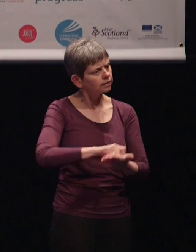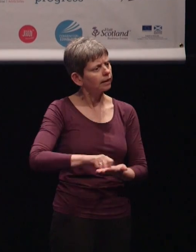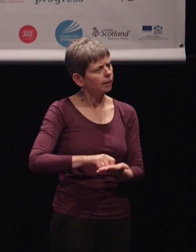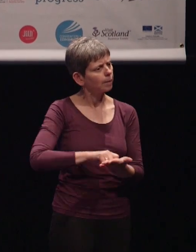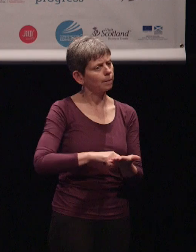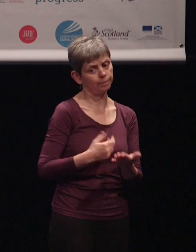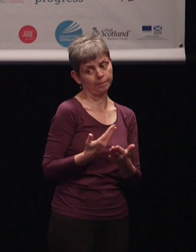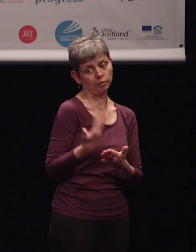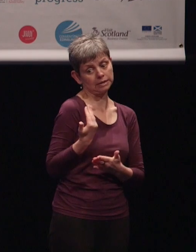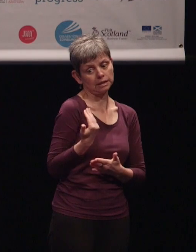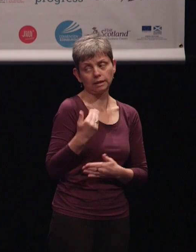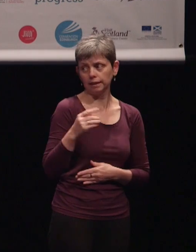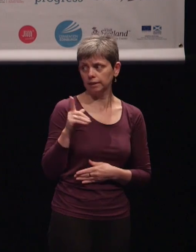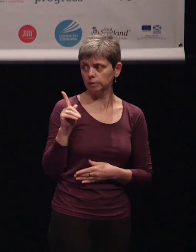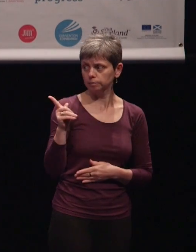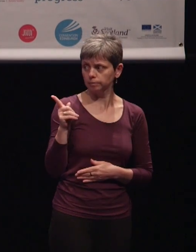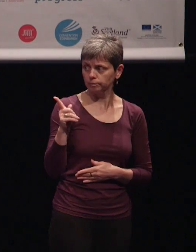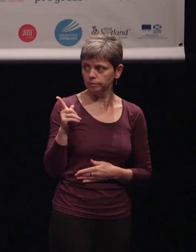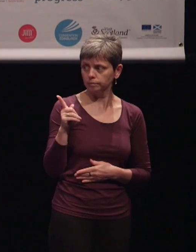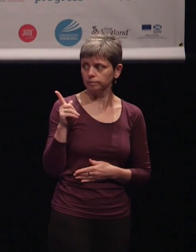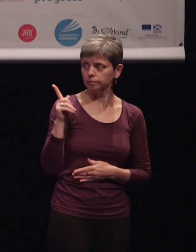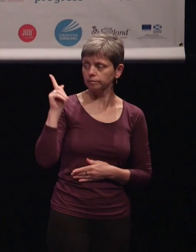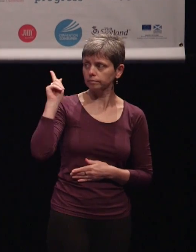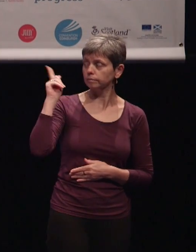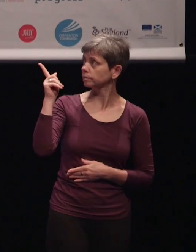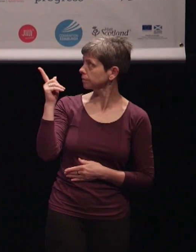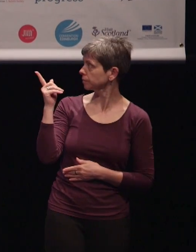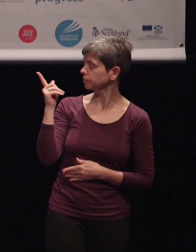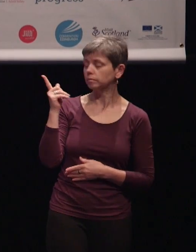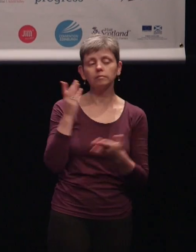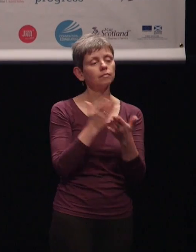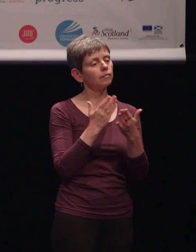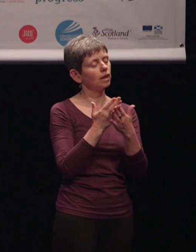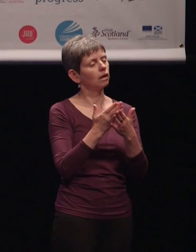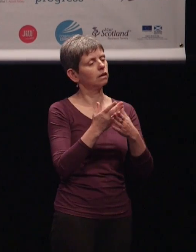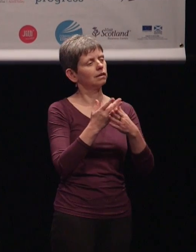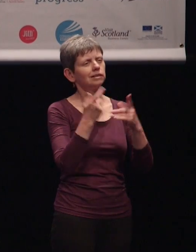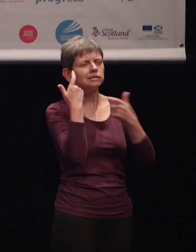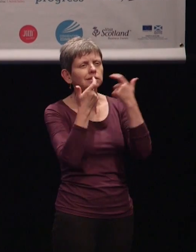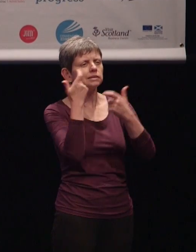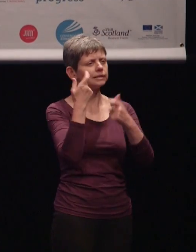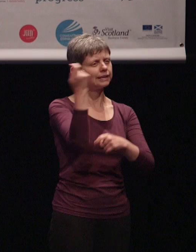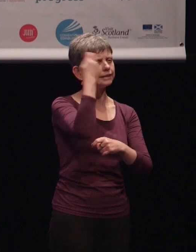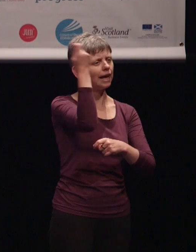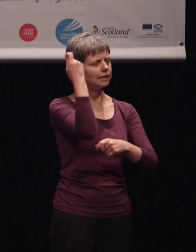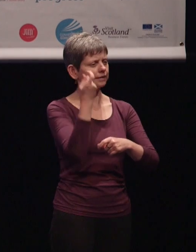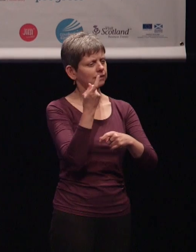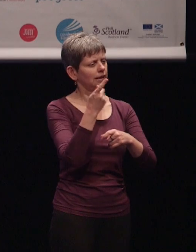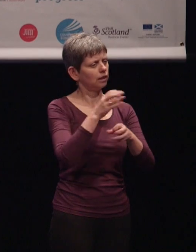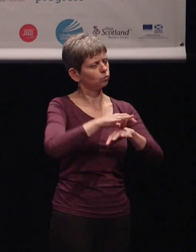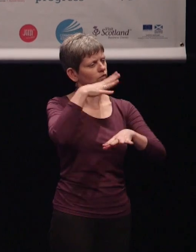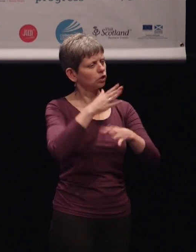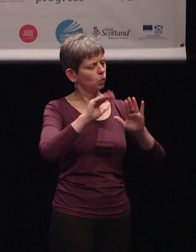last one, Secret to Success for Professionals in the Autism Field, is the last one in English, and that's the one I will be